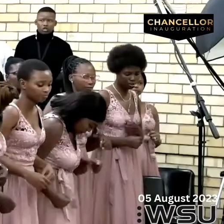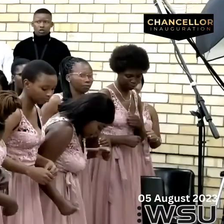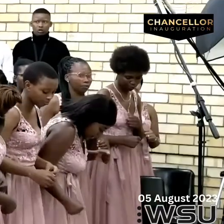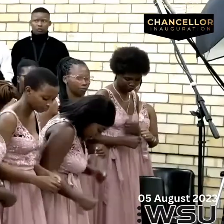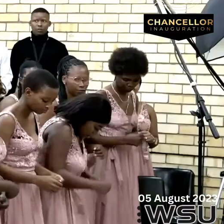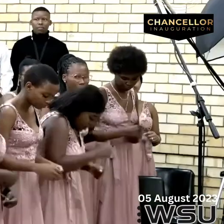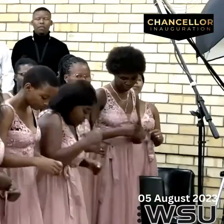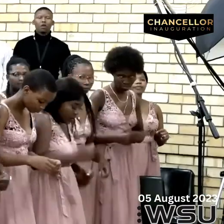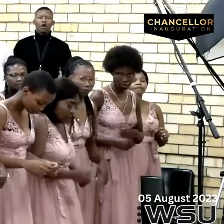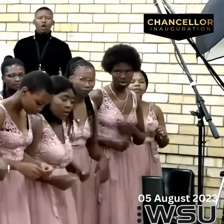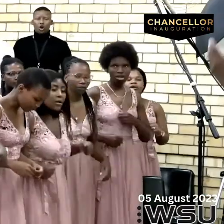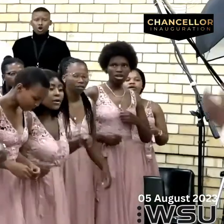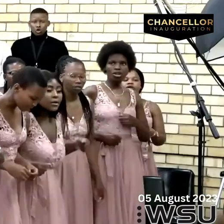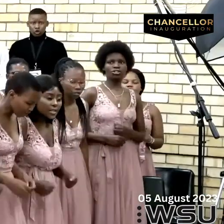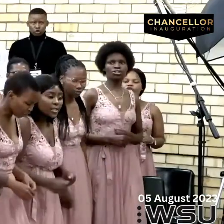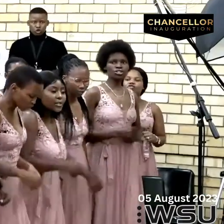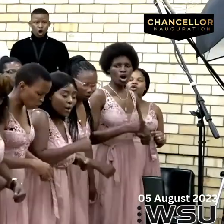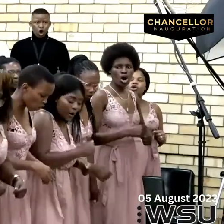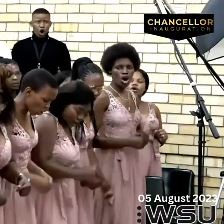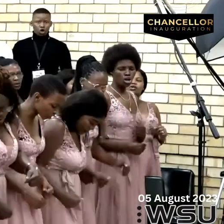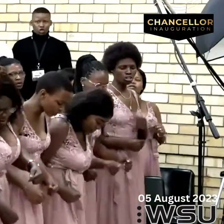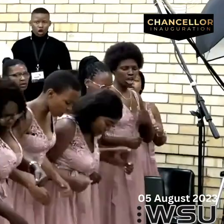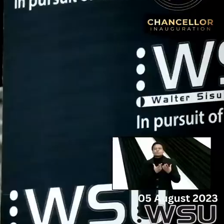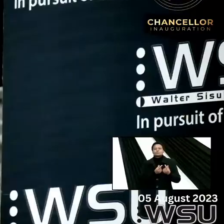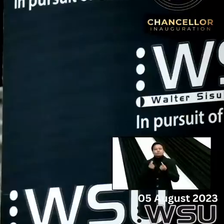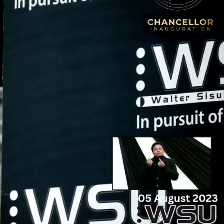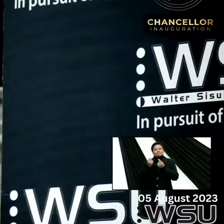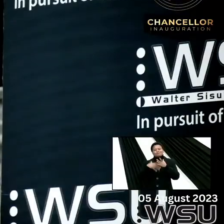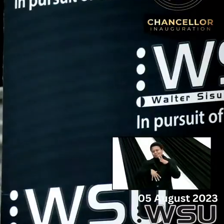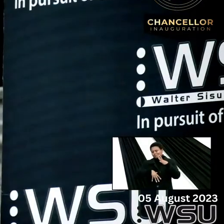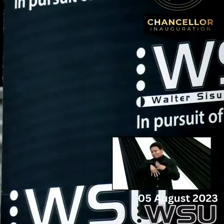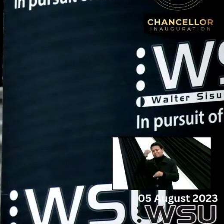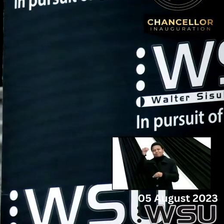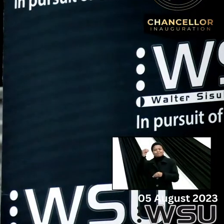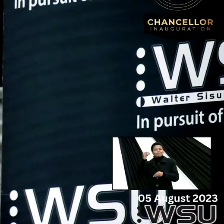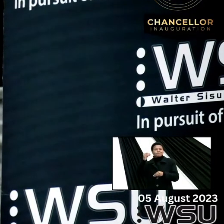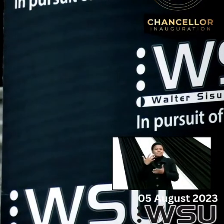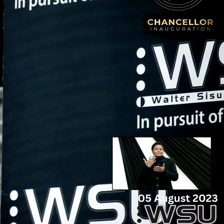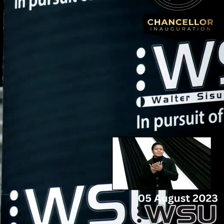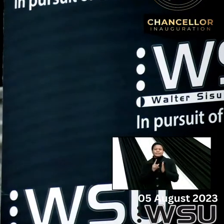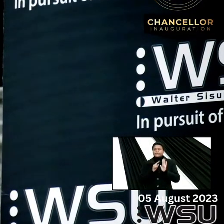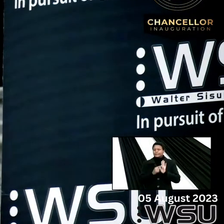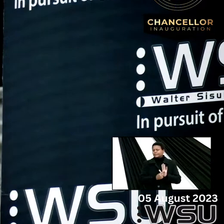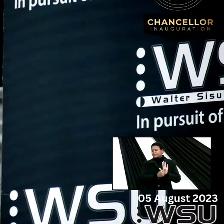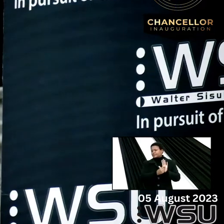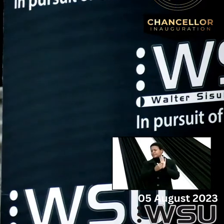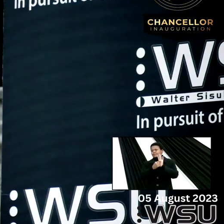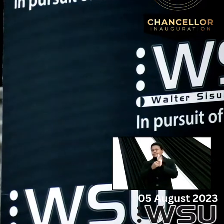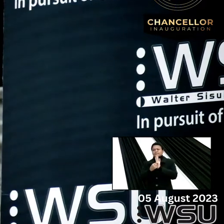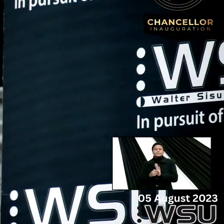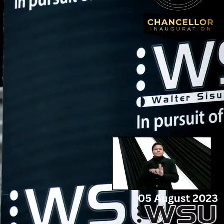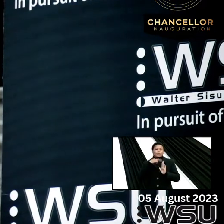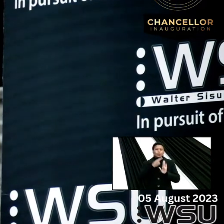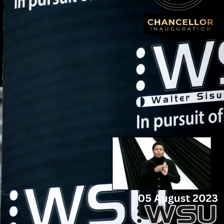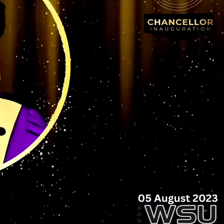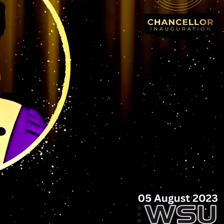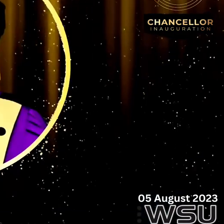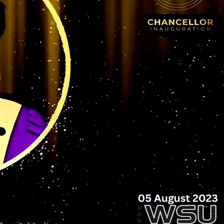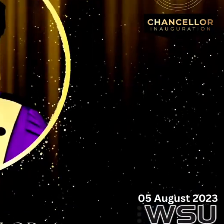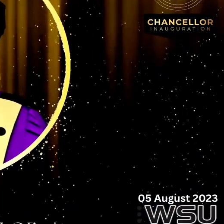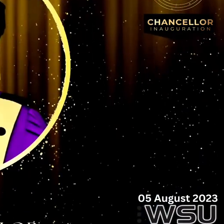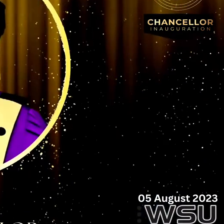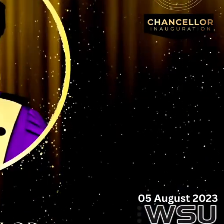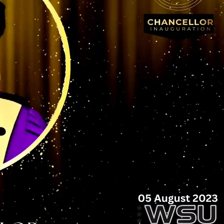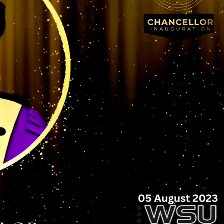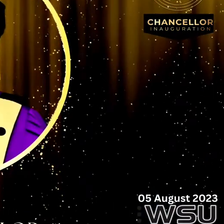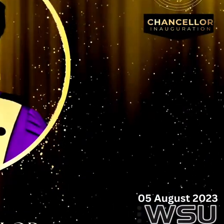towards excellence are testament to the dedication, resilience, and visionary spirit that define WSU's identity.